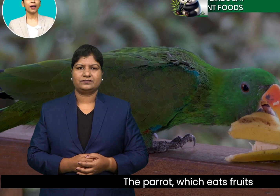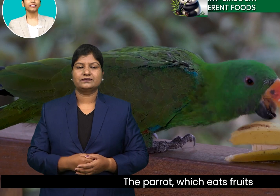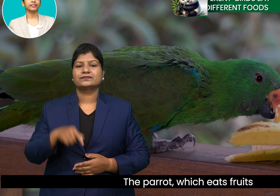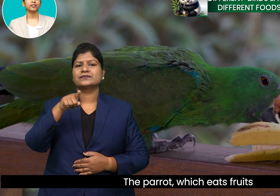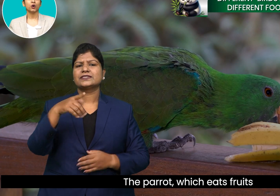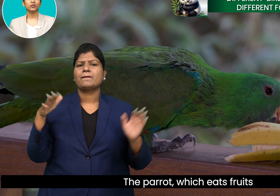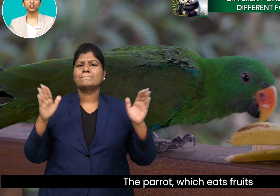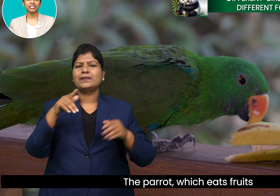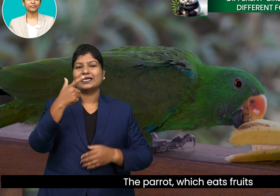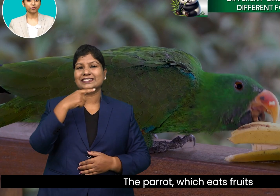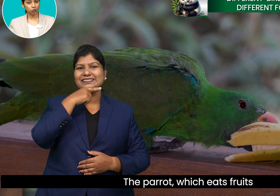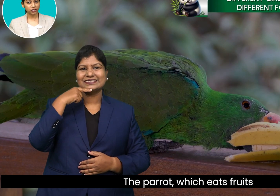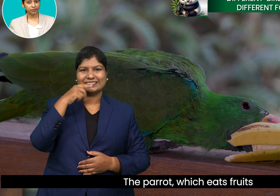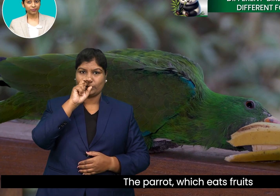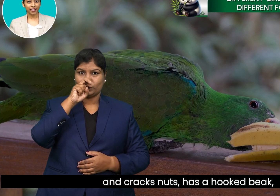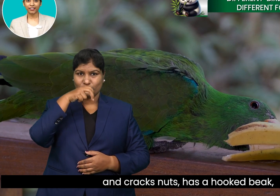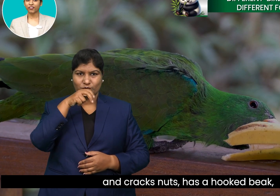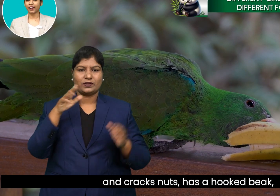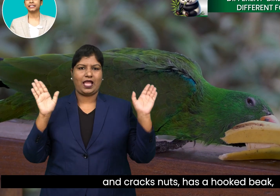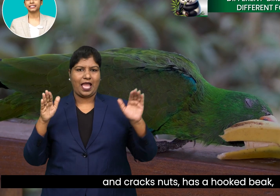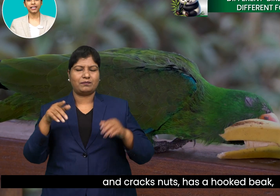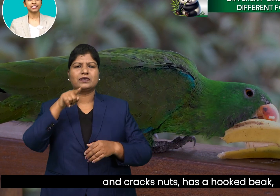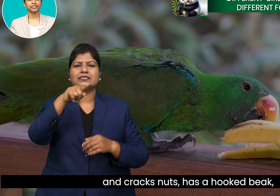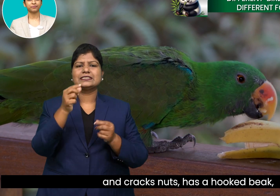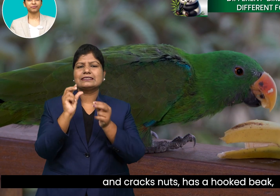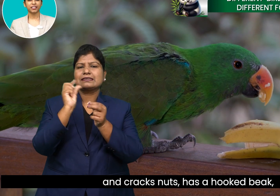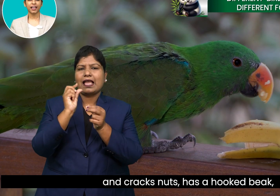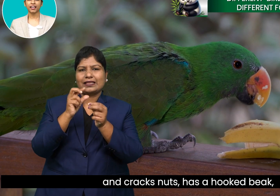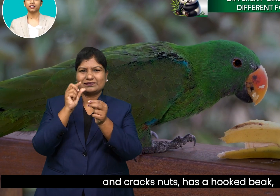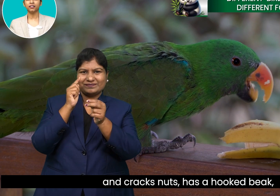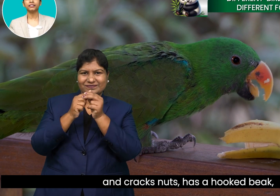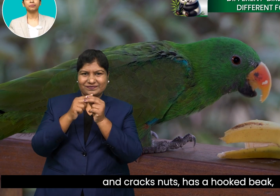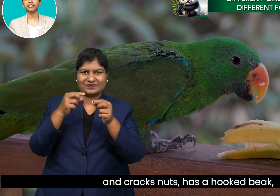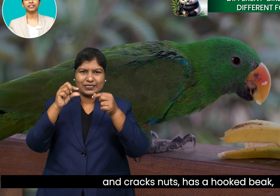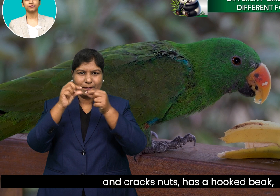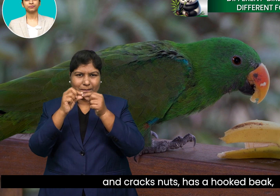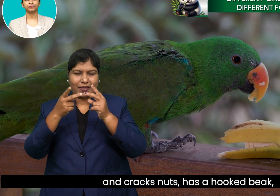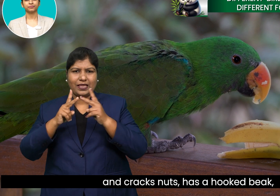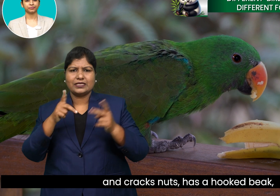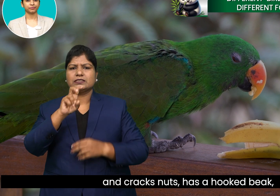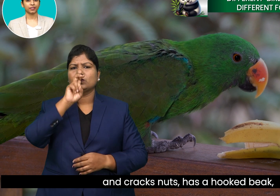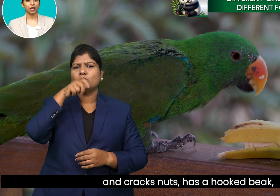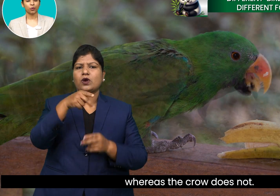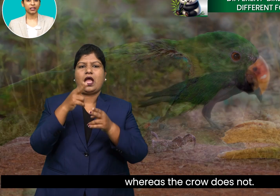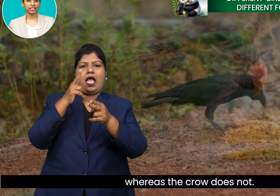The parrot, which eats fruits and cracks nuts, has a hooked beak,